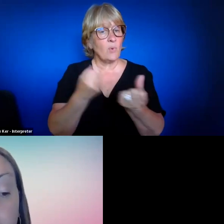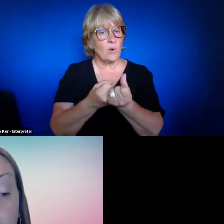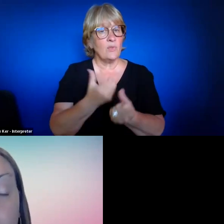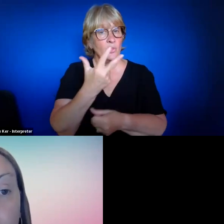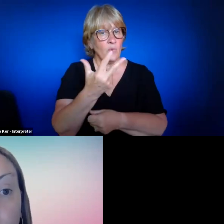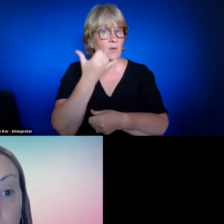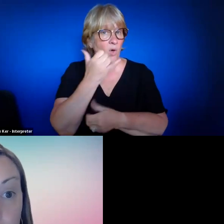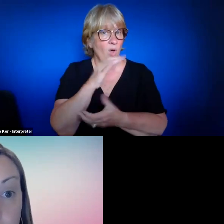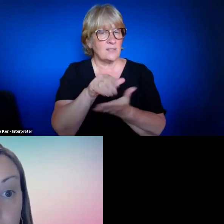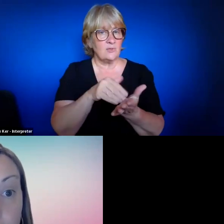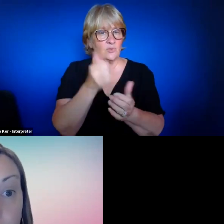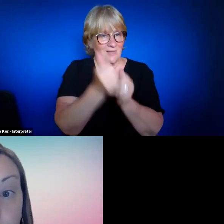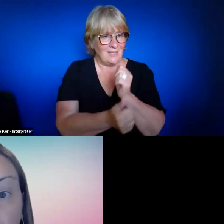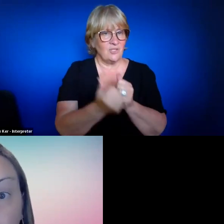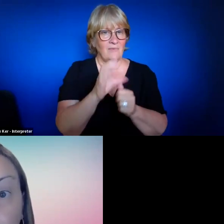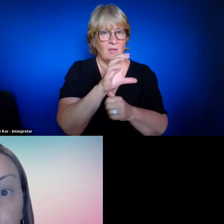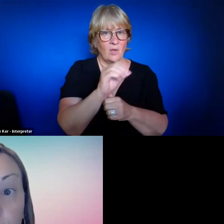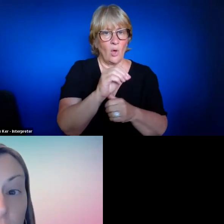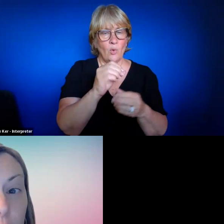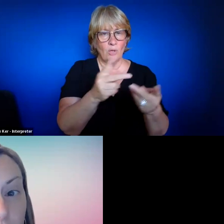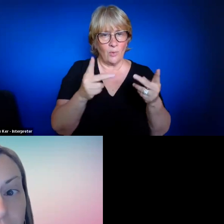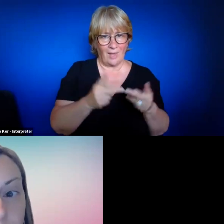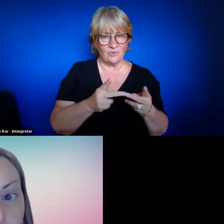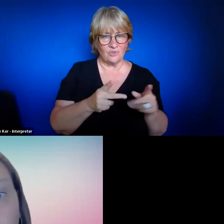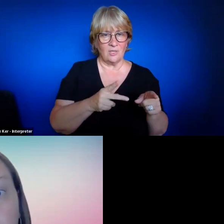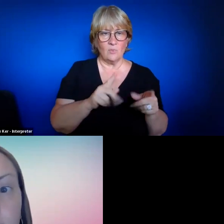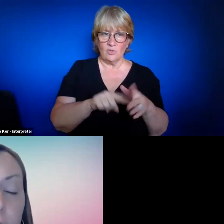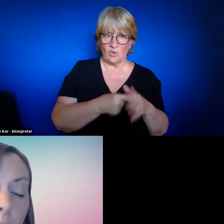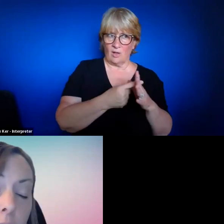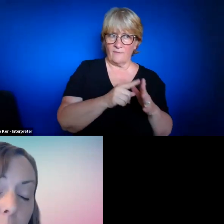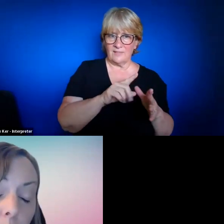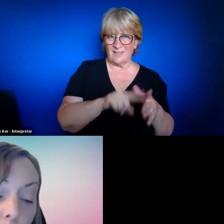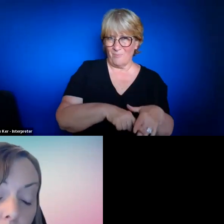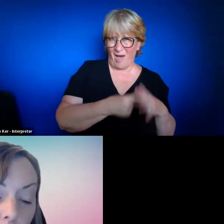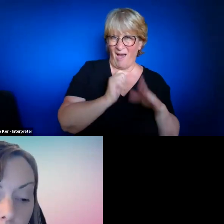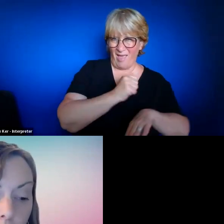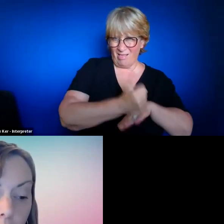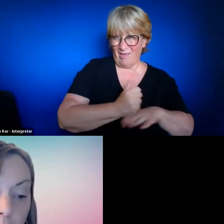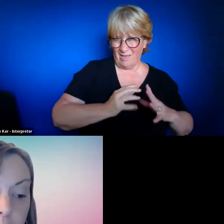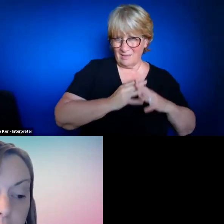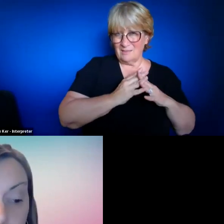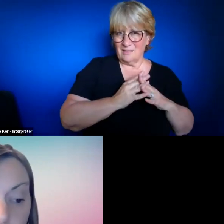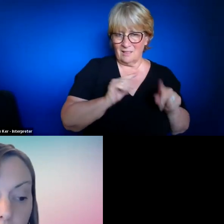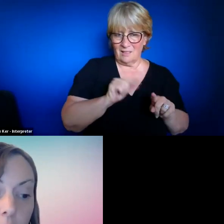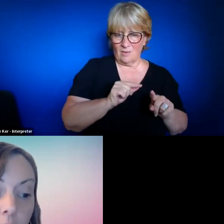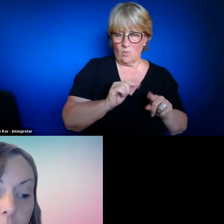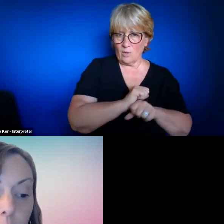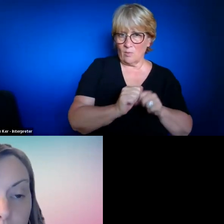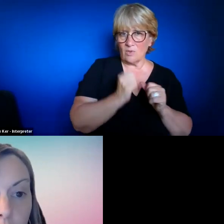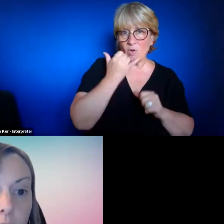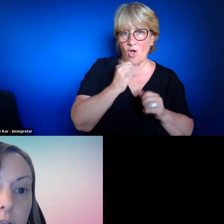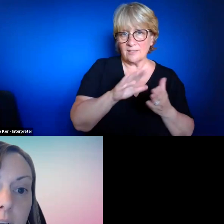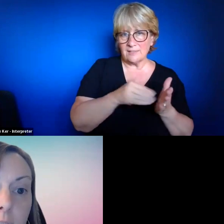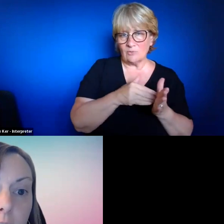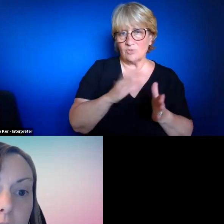each having a co-location, which we're starting off as a pilot and figuring out we'll work with our call centers together and our